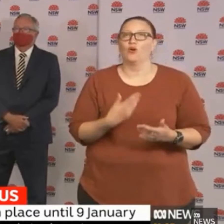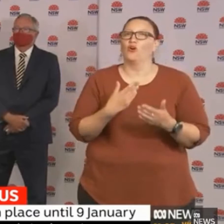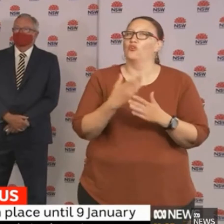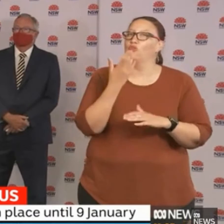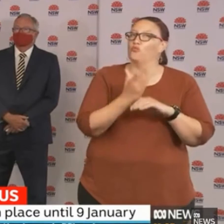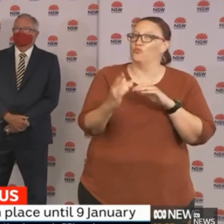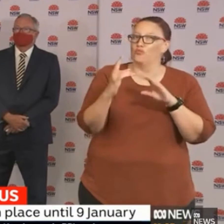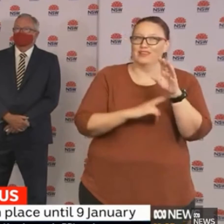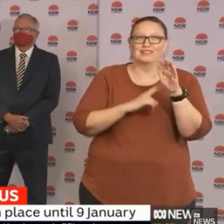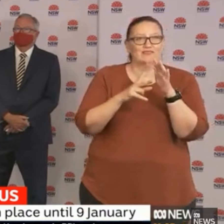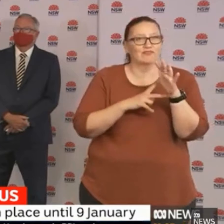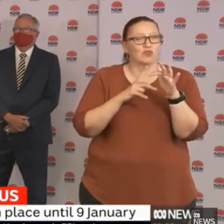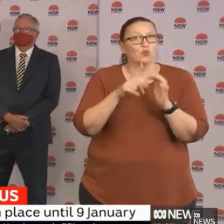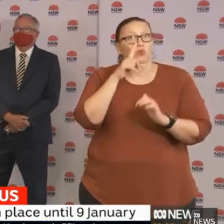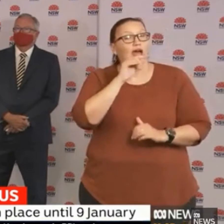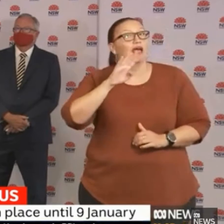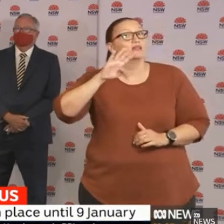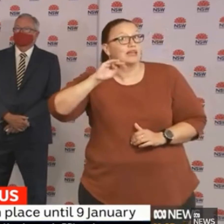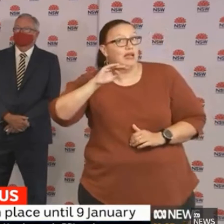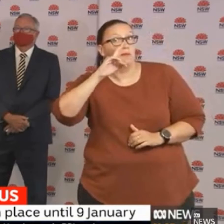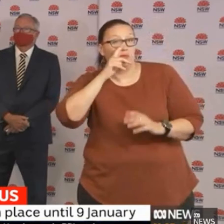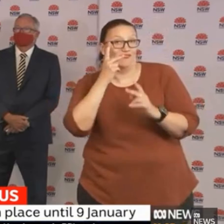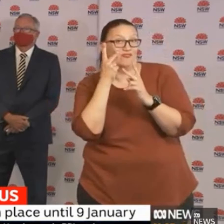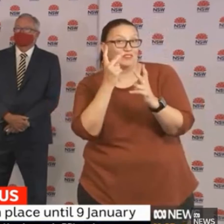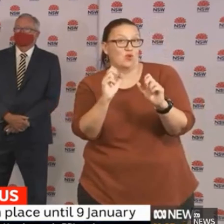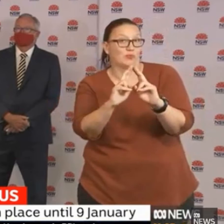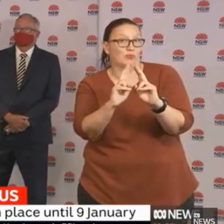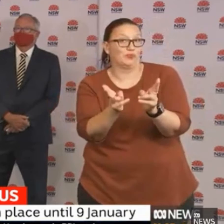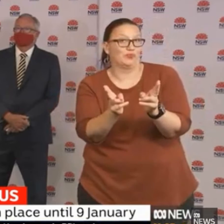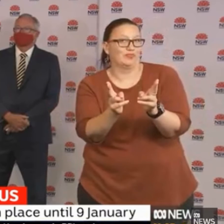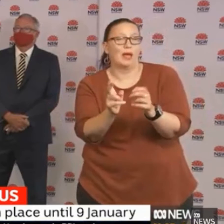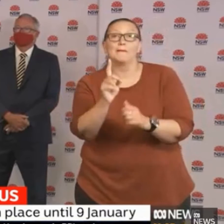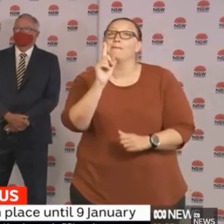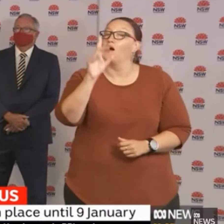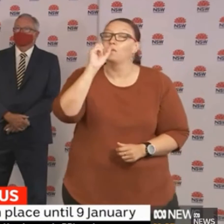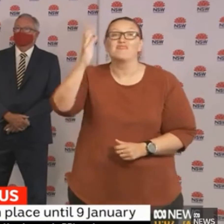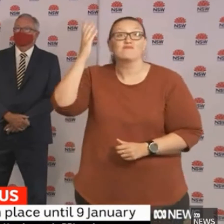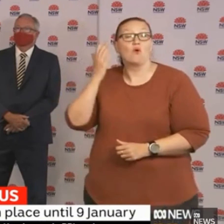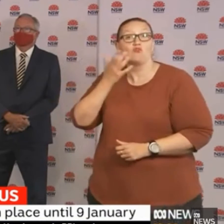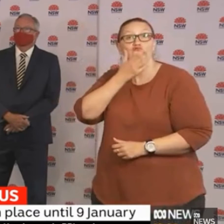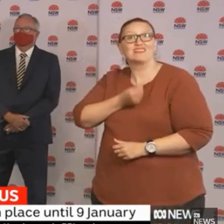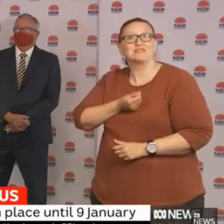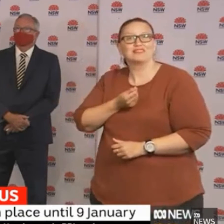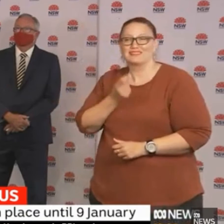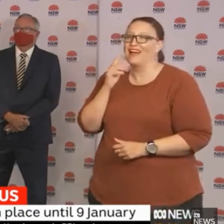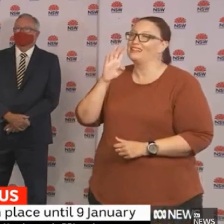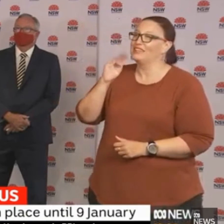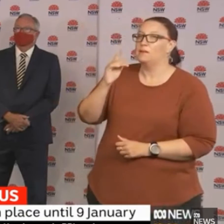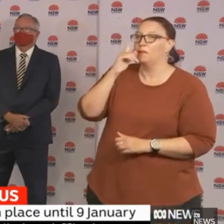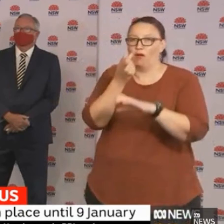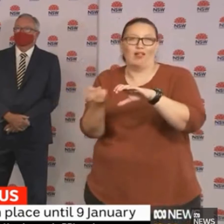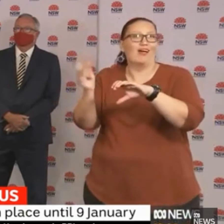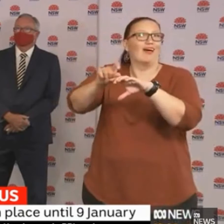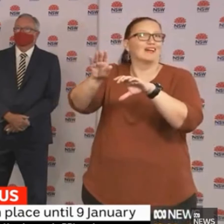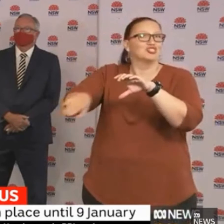will be allowed to have 10 people into your home, but unlike Christmas, those 10 people includes children, and it also means they